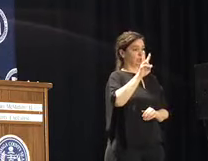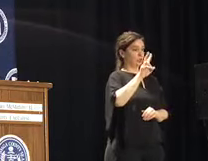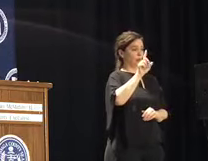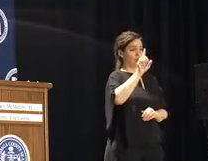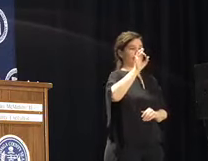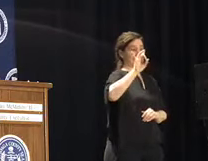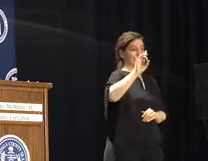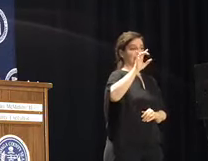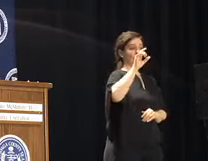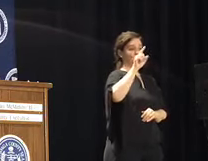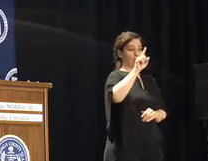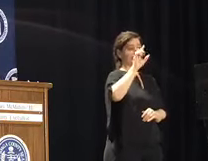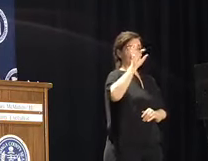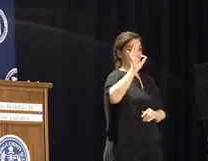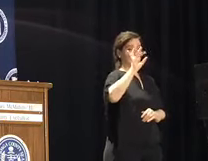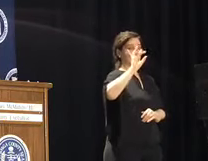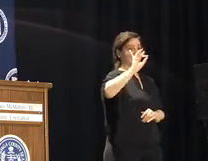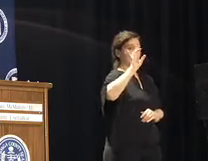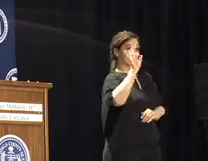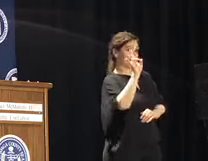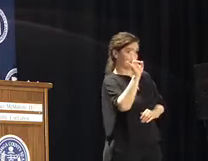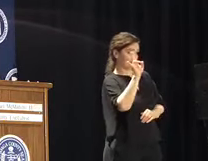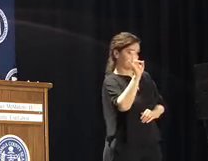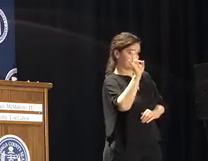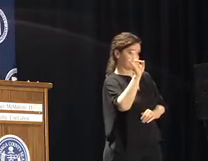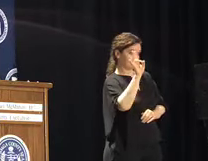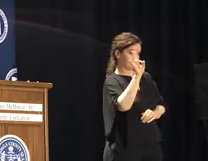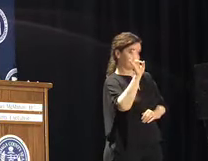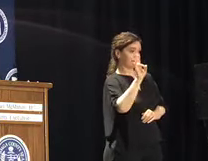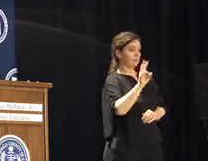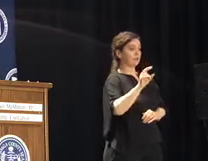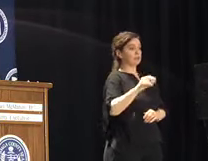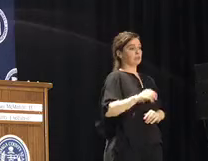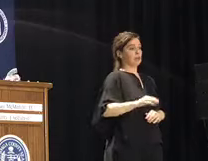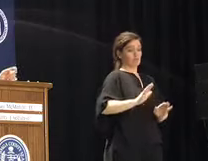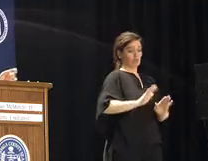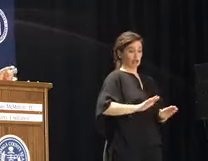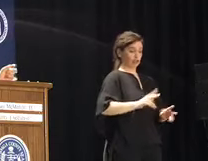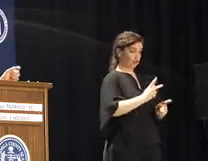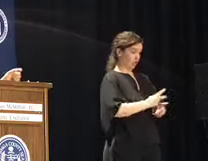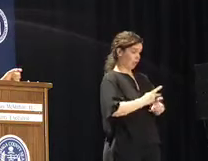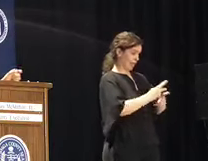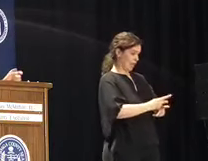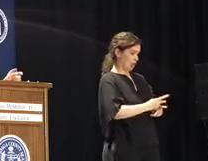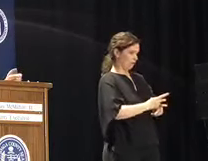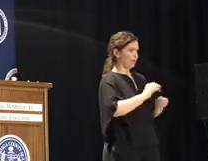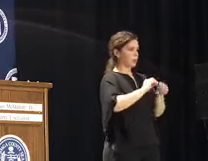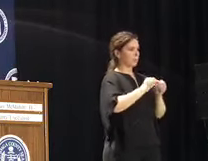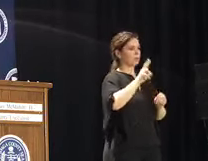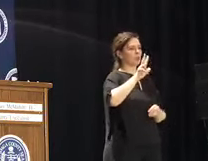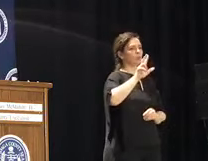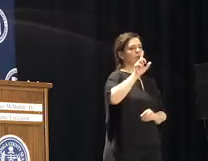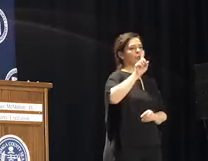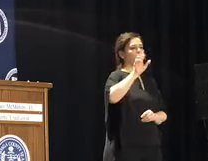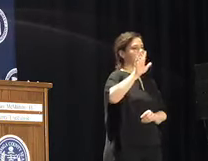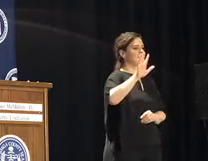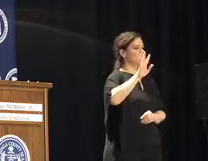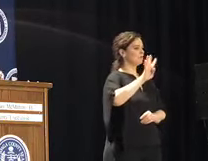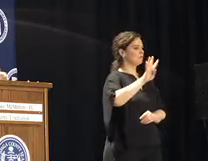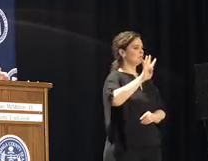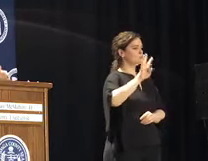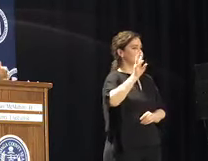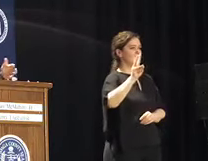315-218-1987. Child Care Solutions for any daycare needs for essential businesses, any